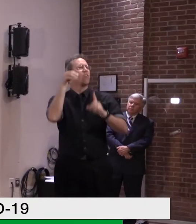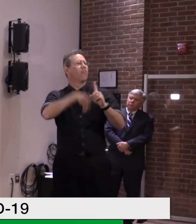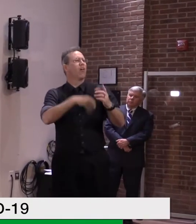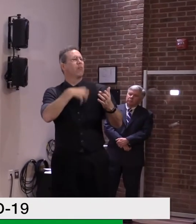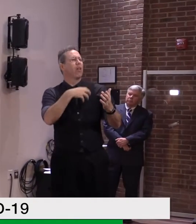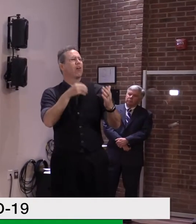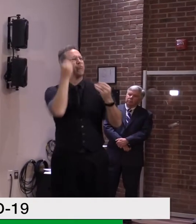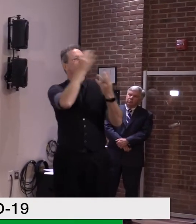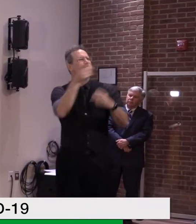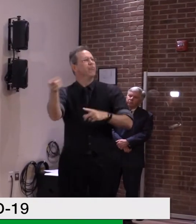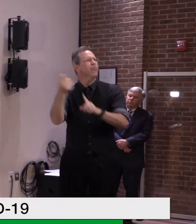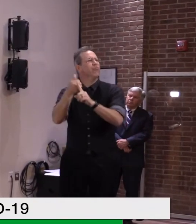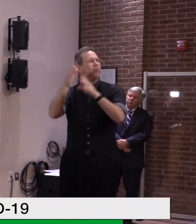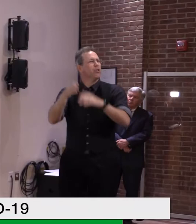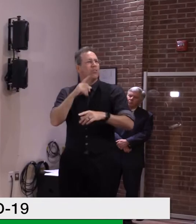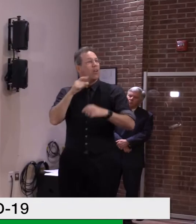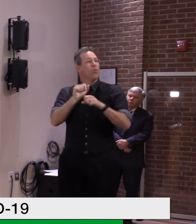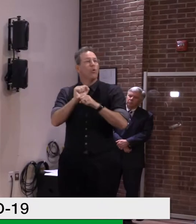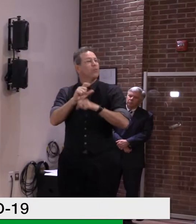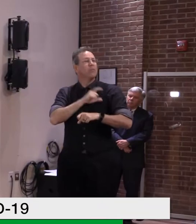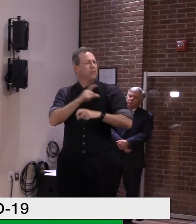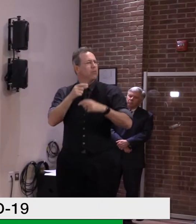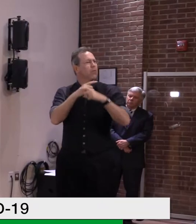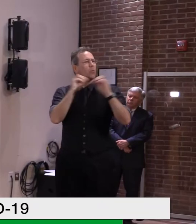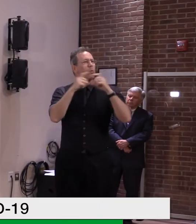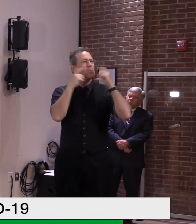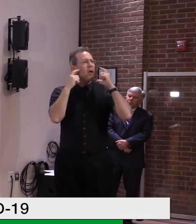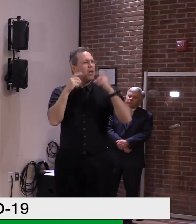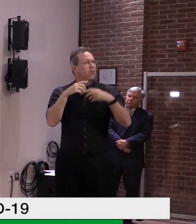confirm that at this point, Mike.